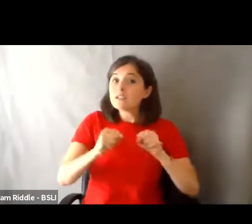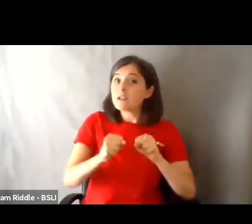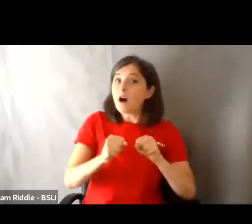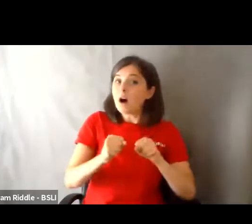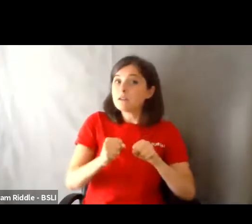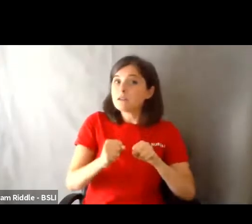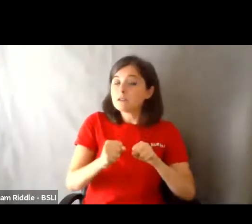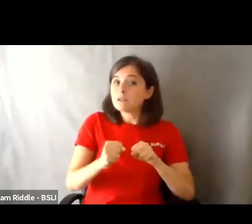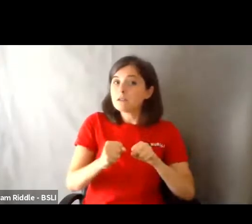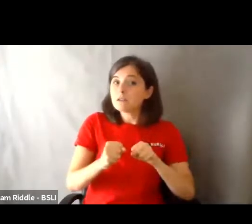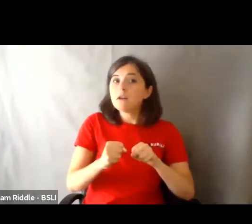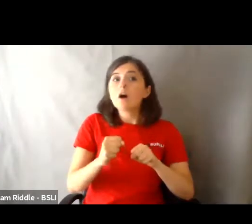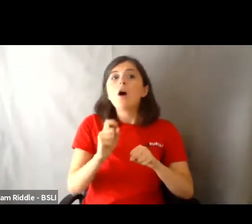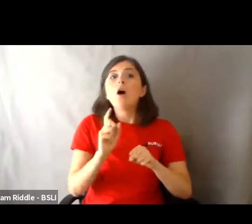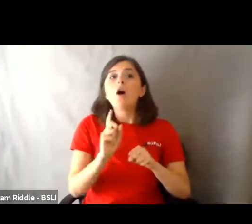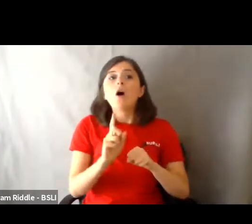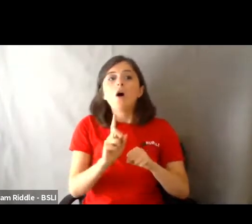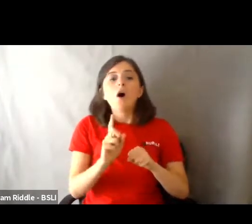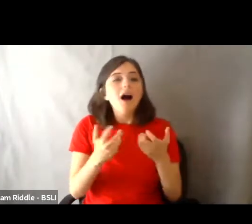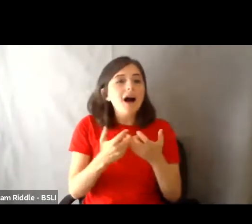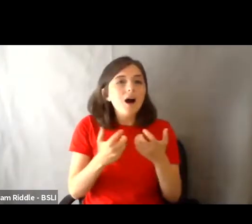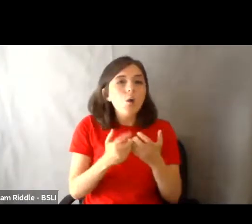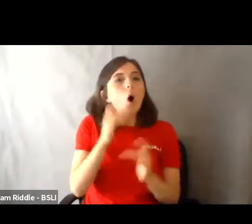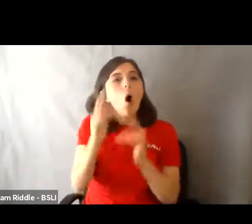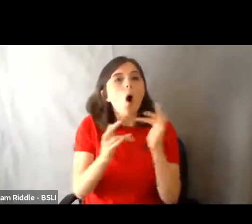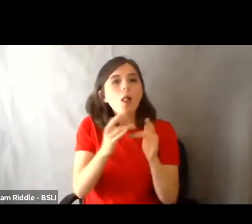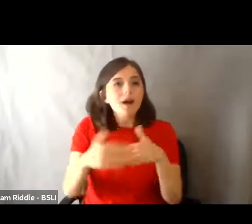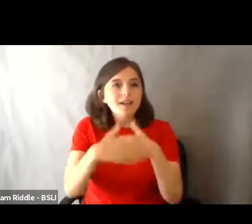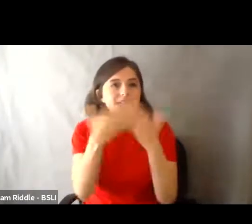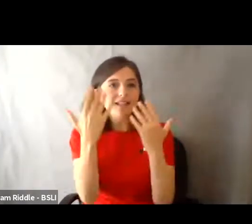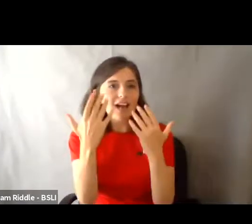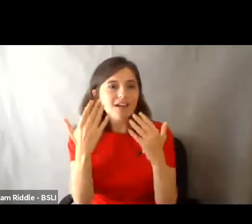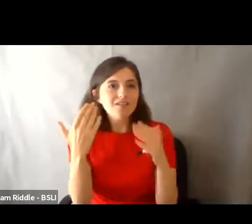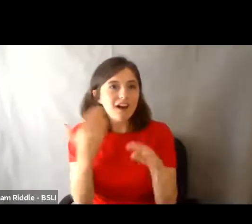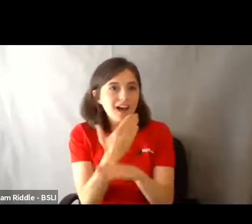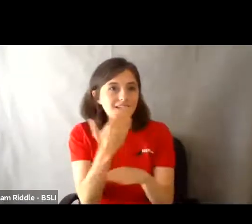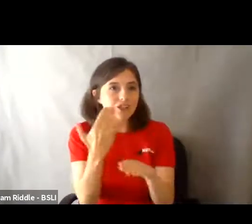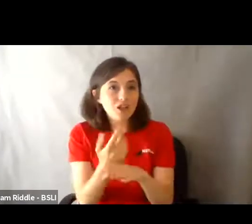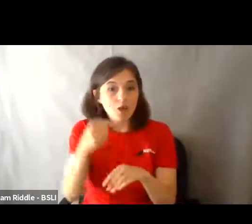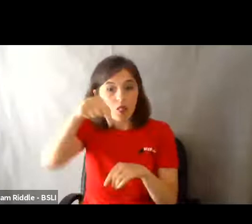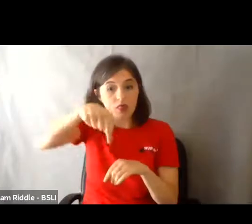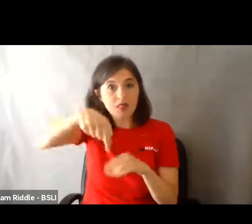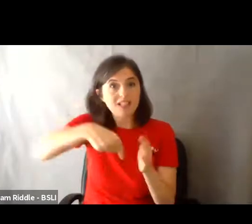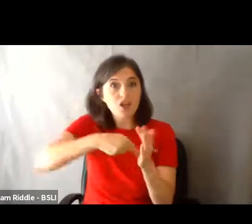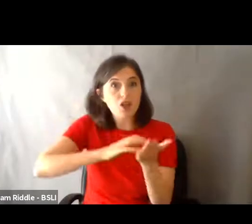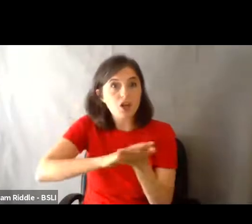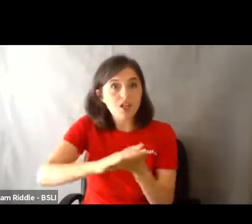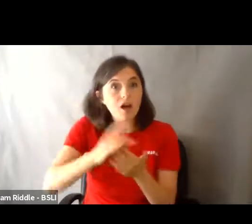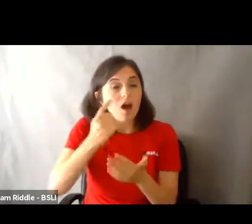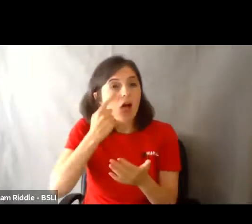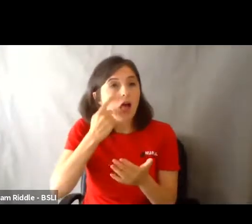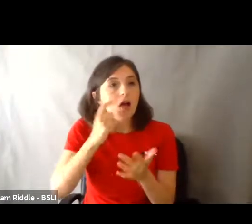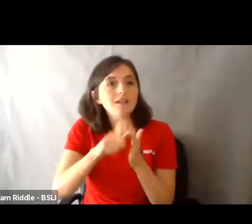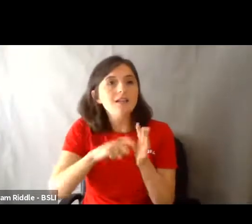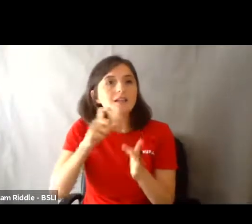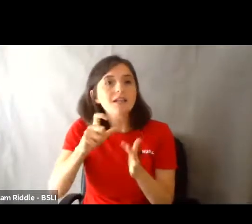action, which we've called for this Wednesday, the 1st of July. And I'd encourage everyone to go onto the DPAC website,